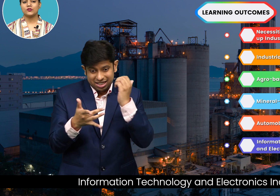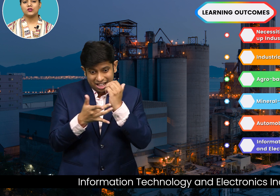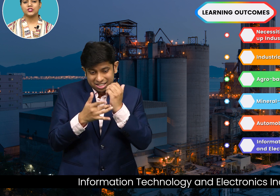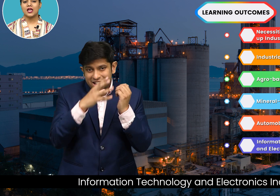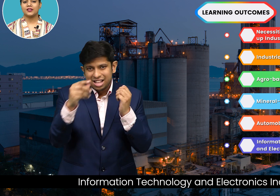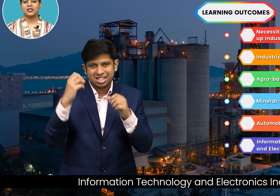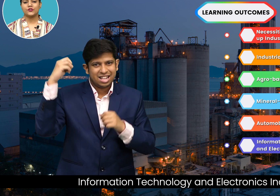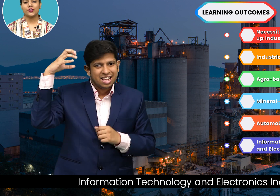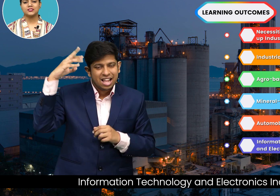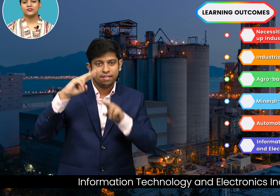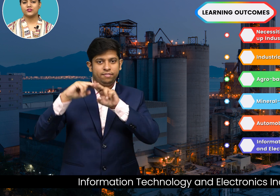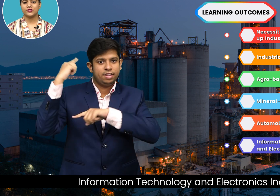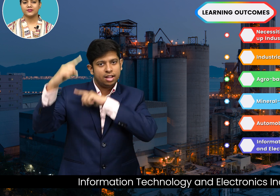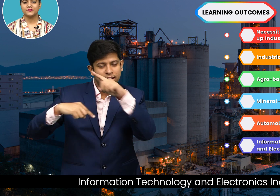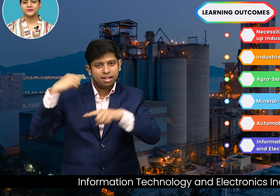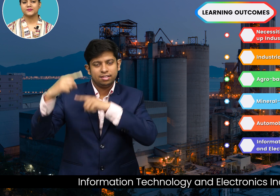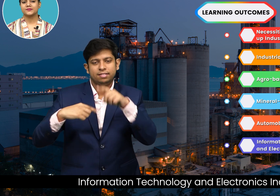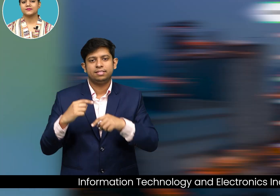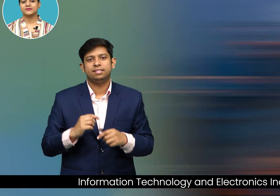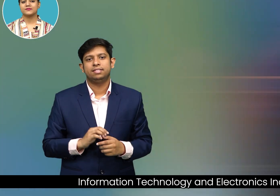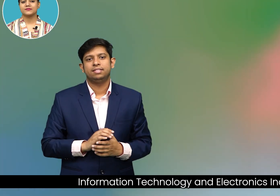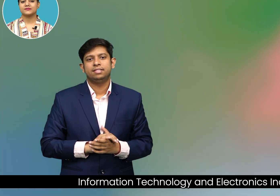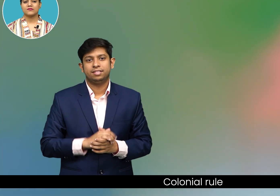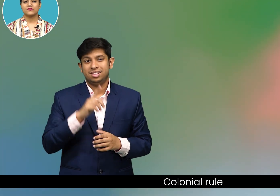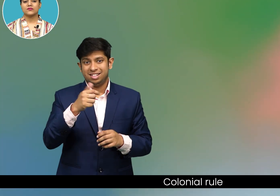Information technology and electronics industry.